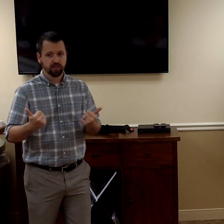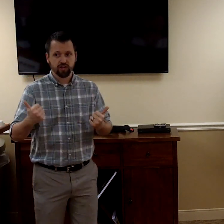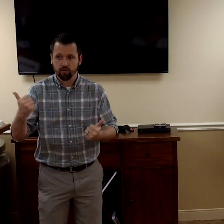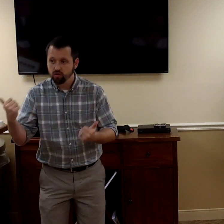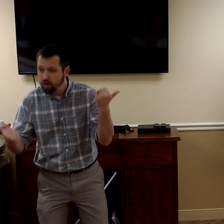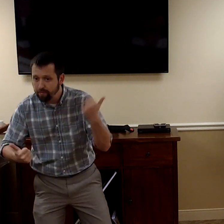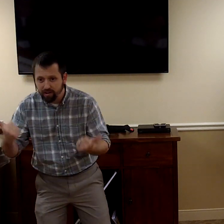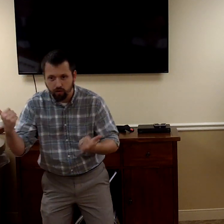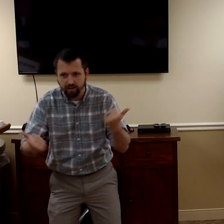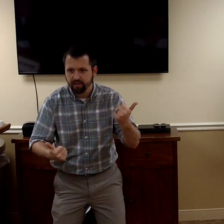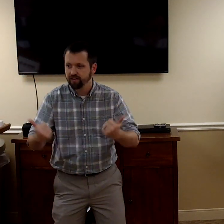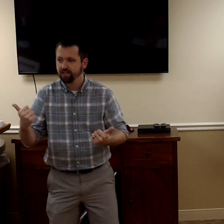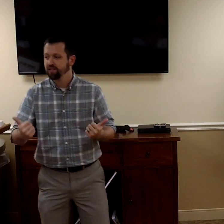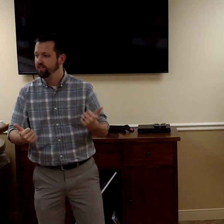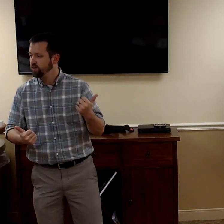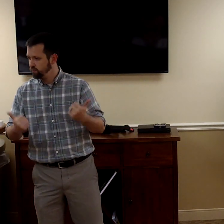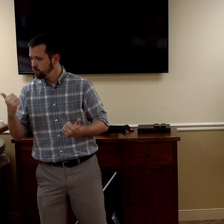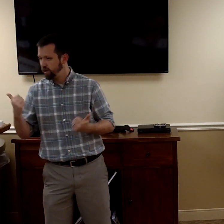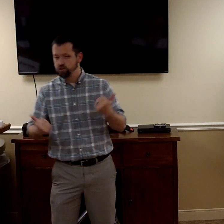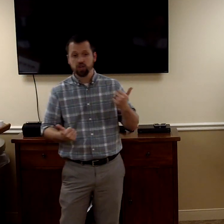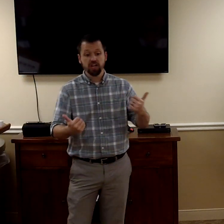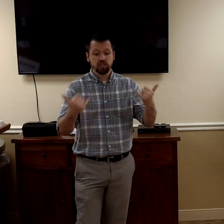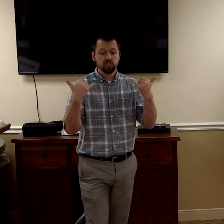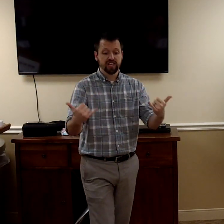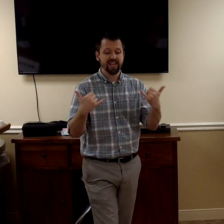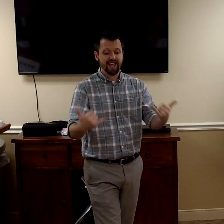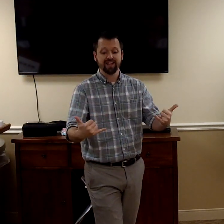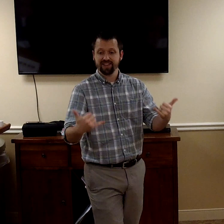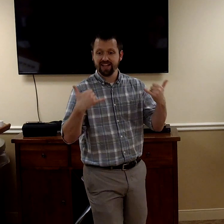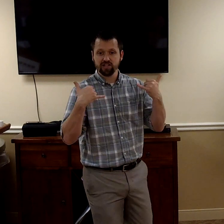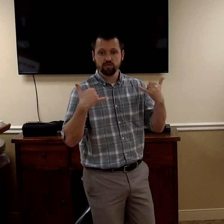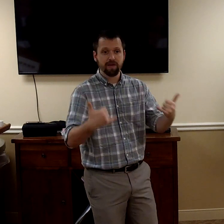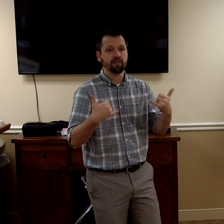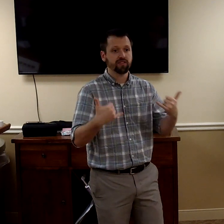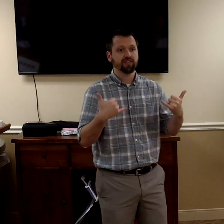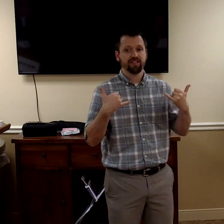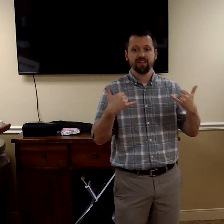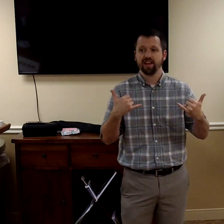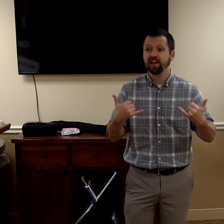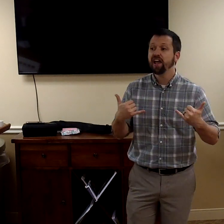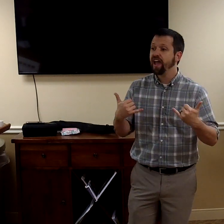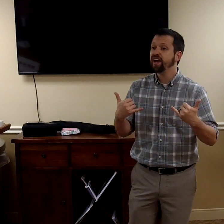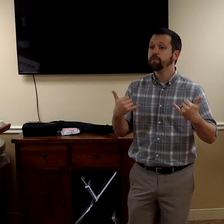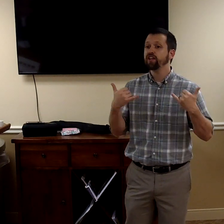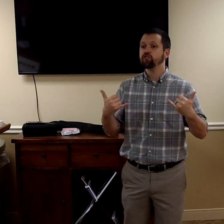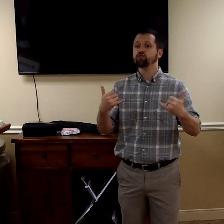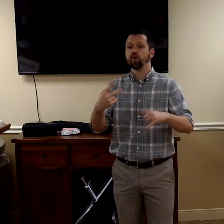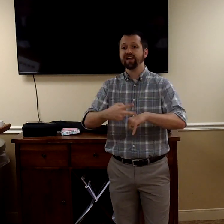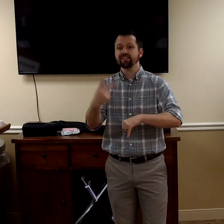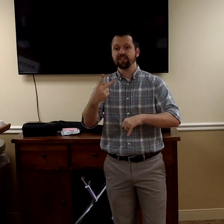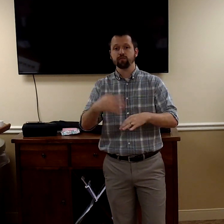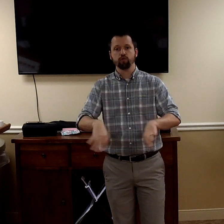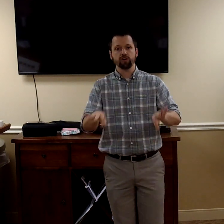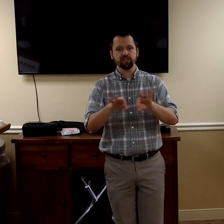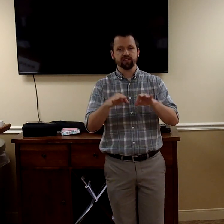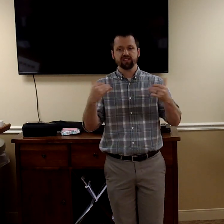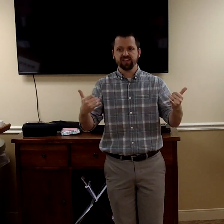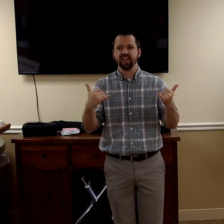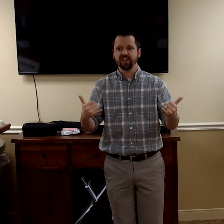Like, which way am I going? Oh, yeah. So, which. Today just bounces. Today. And it bounces twice, that's important. Today.